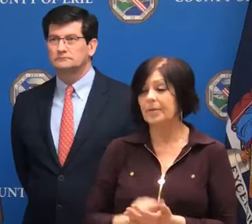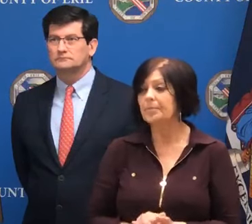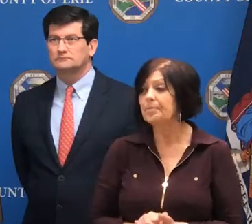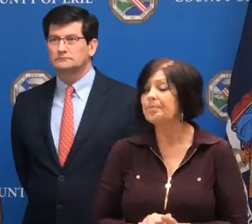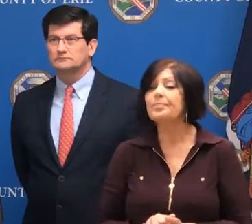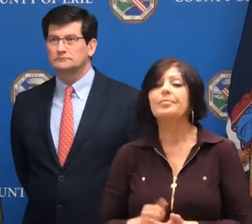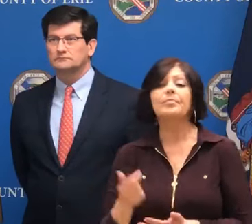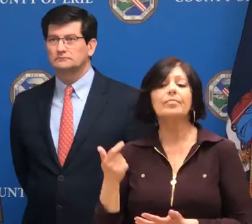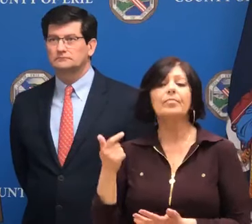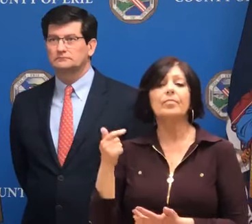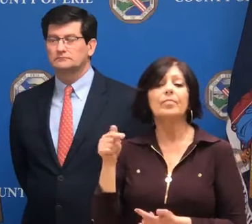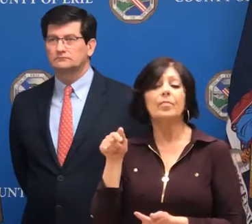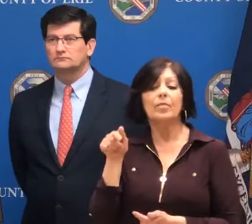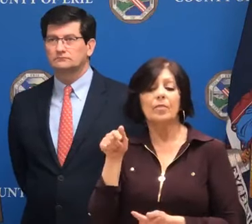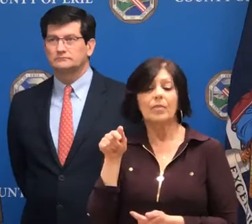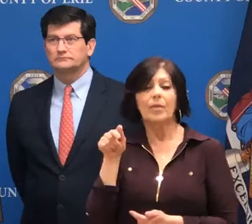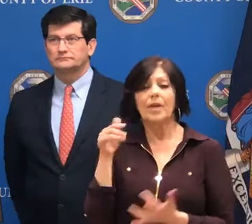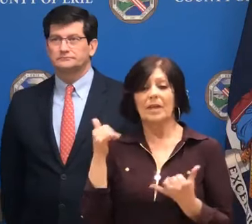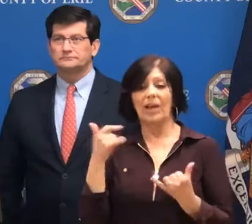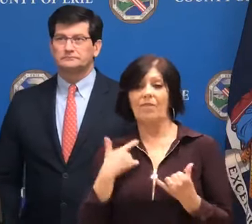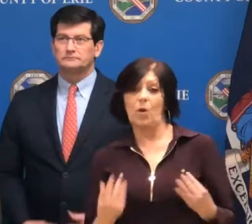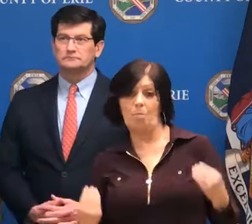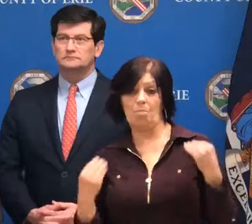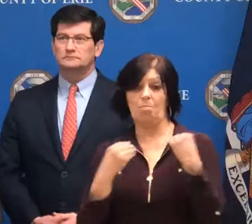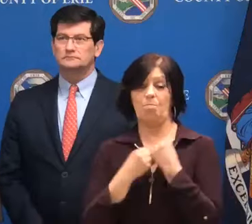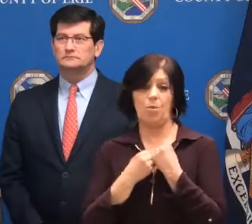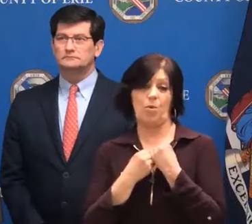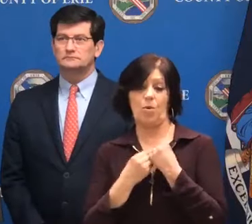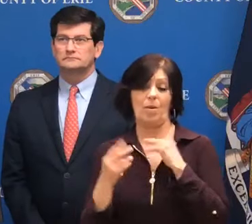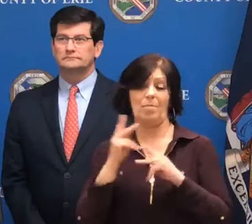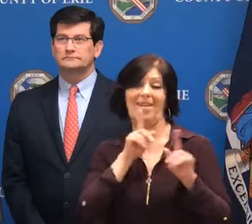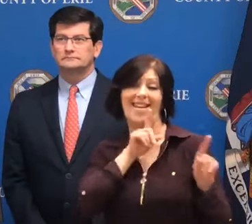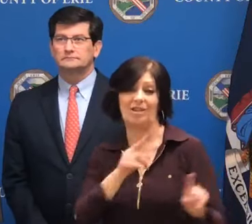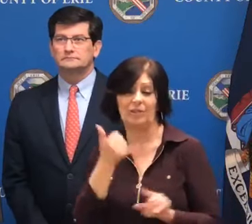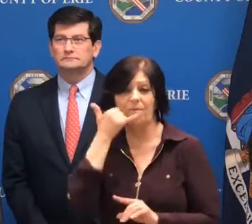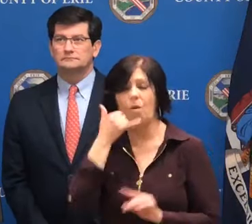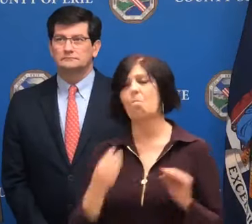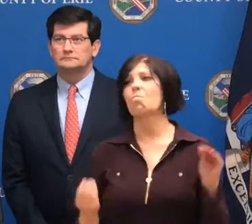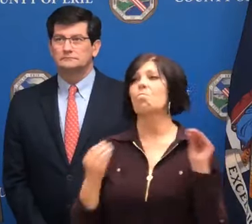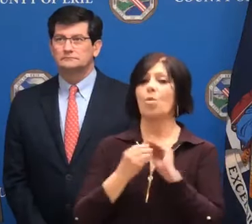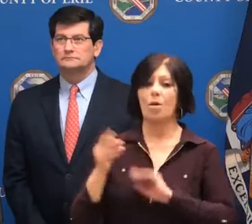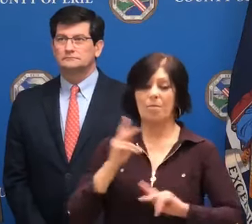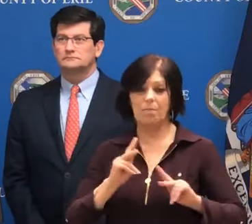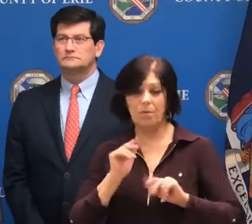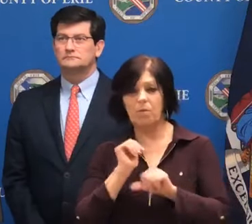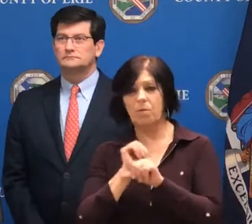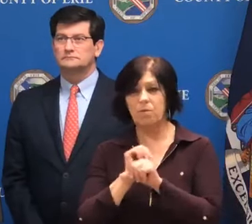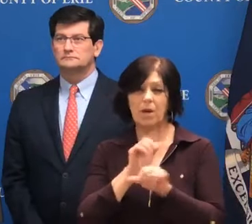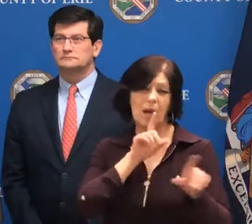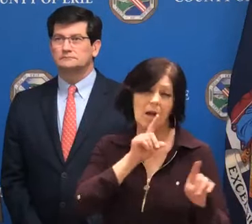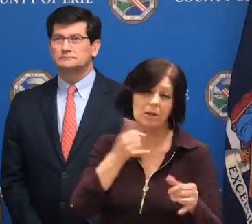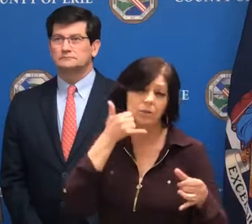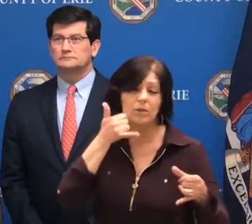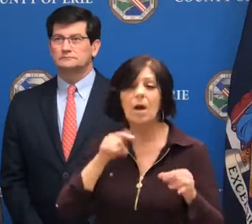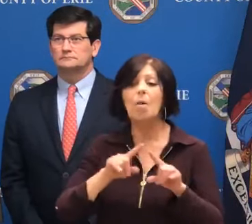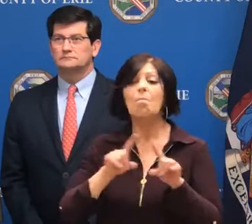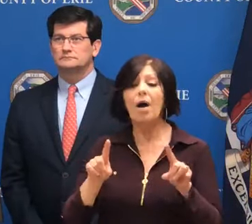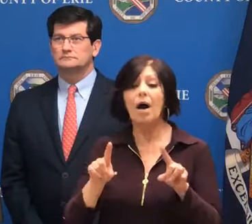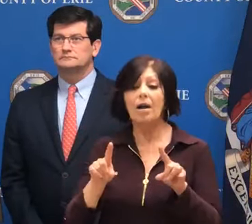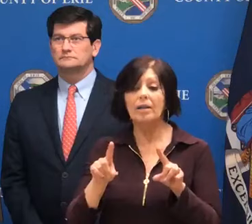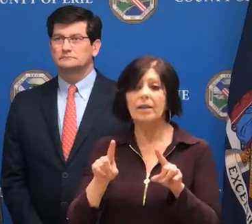858-2929. We've increased our calling capabilities. We have more people manning those phone lines. However, our